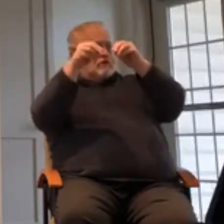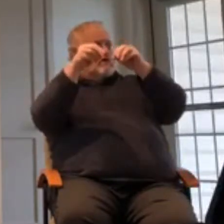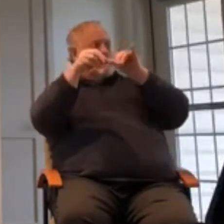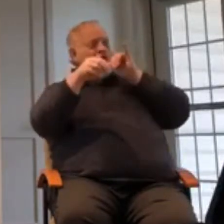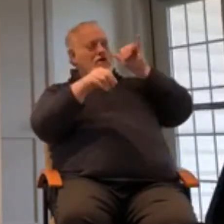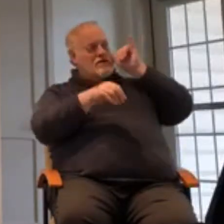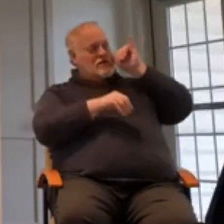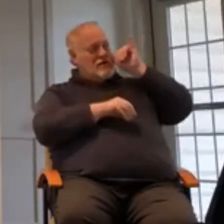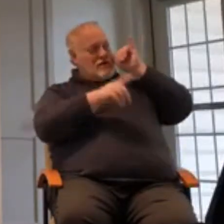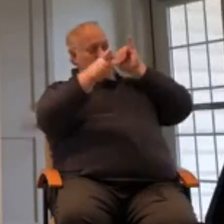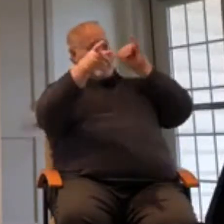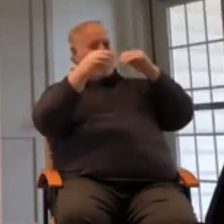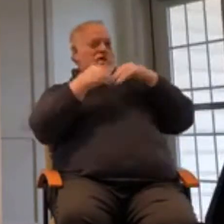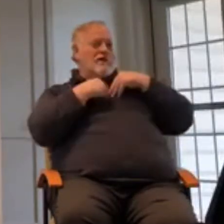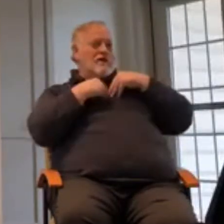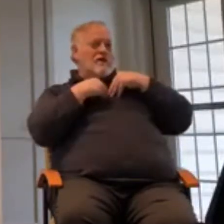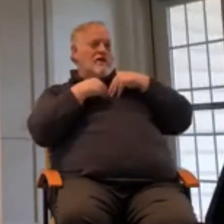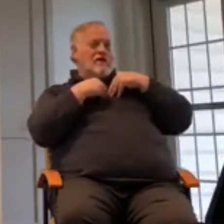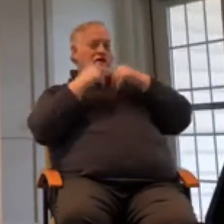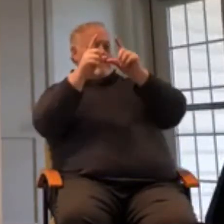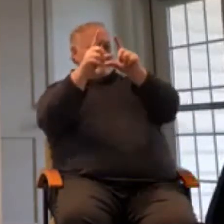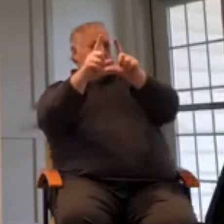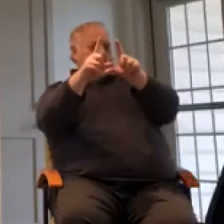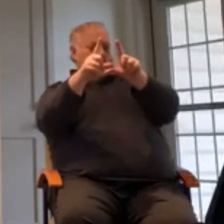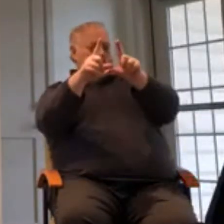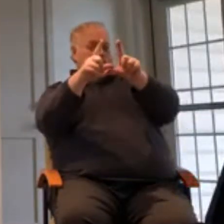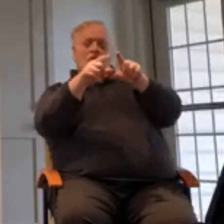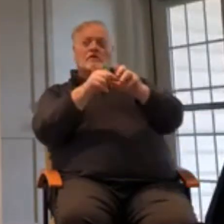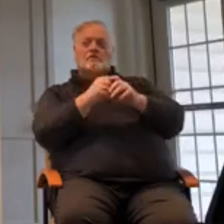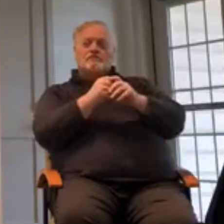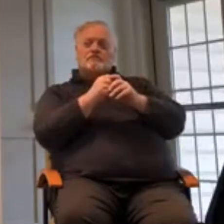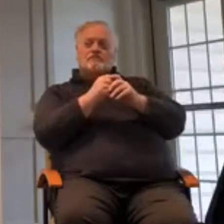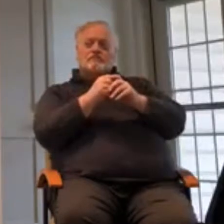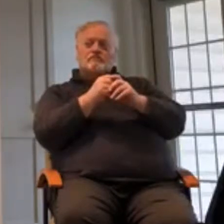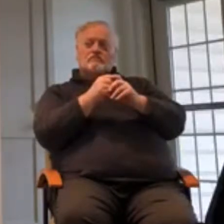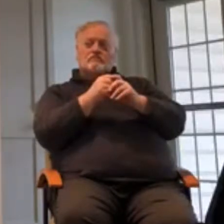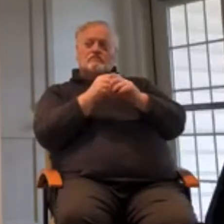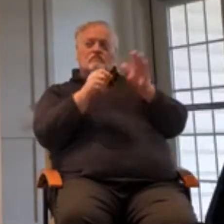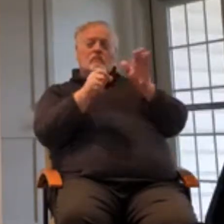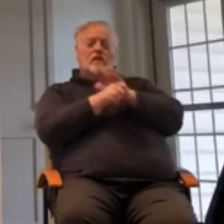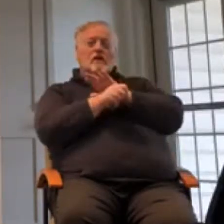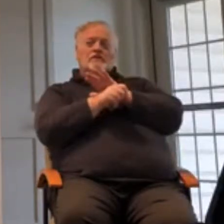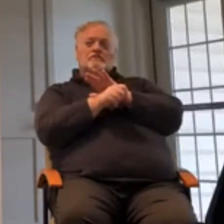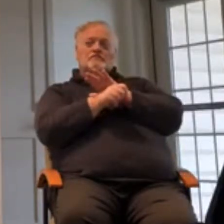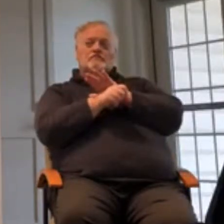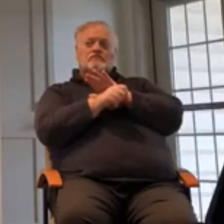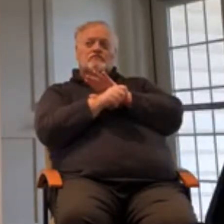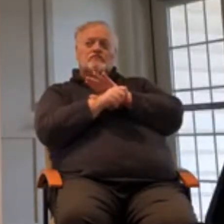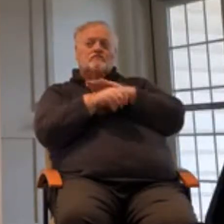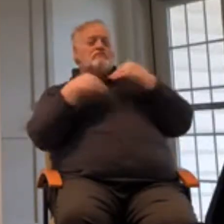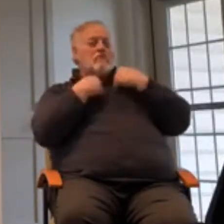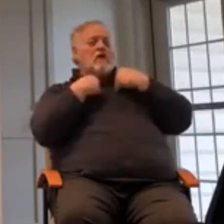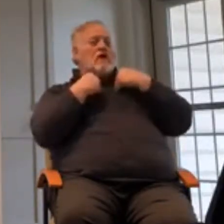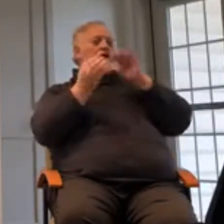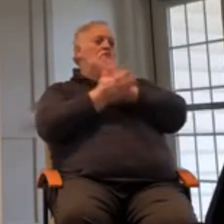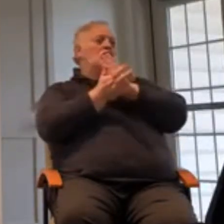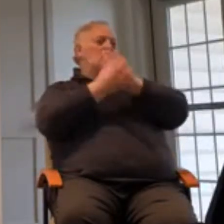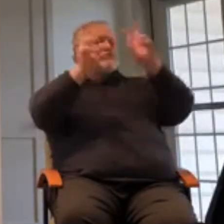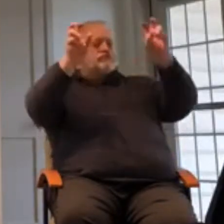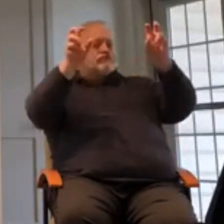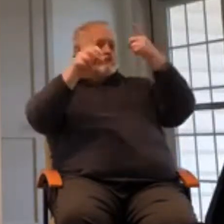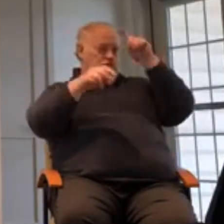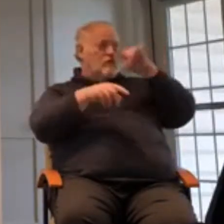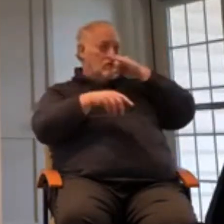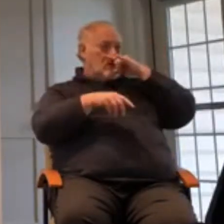they had this this packet, and it was full of like an animal kind of theme for